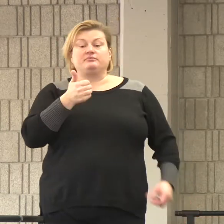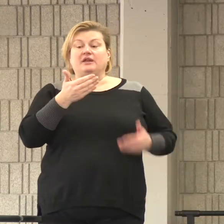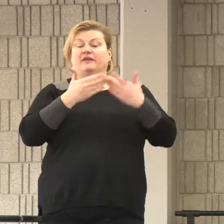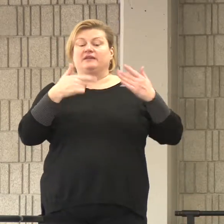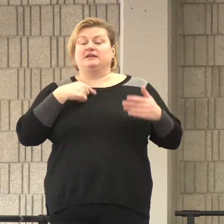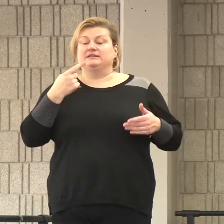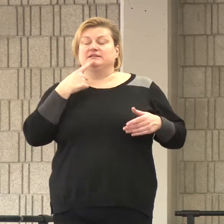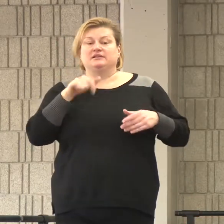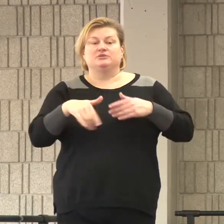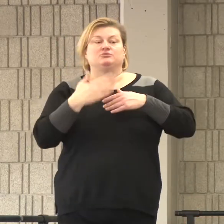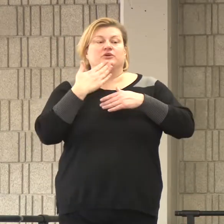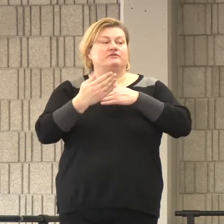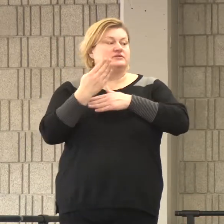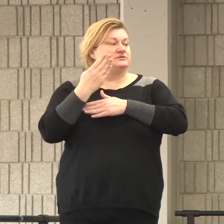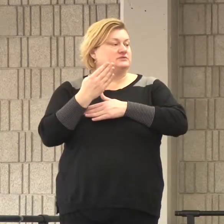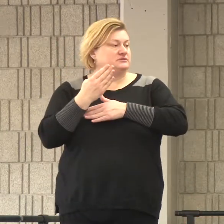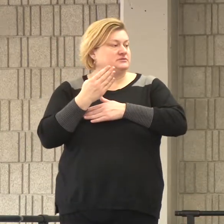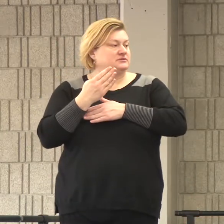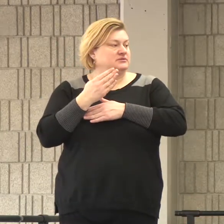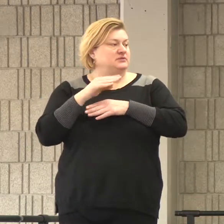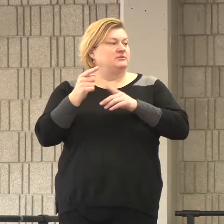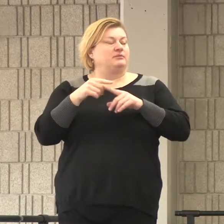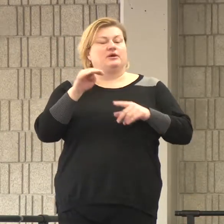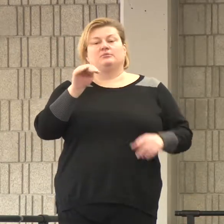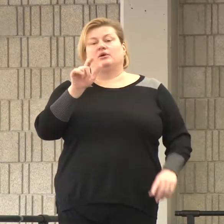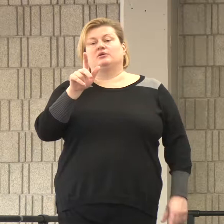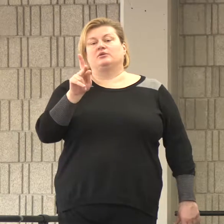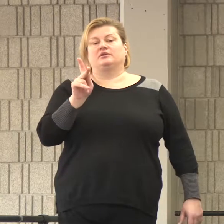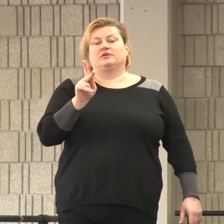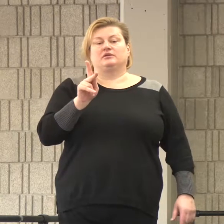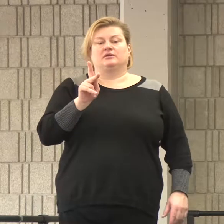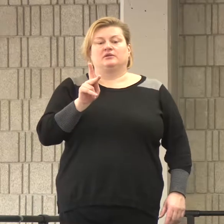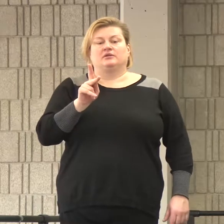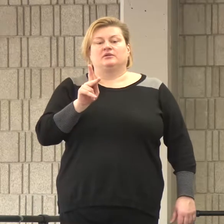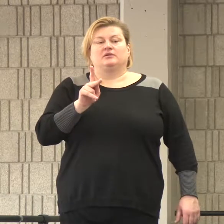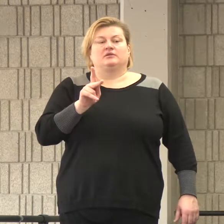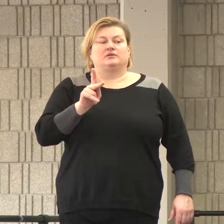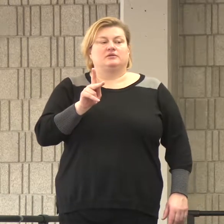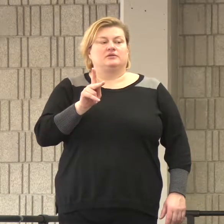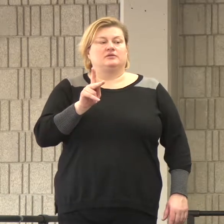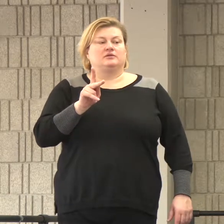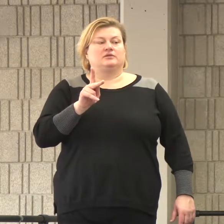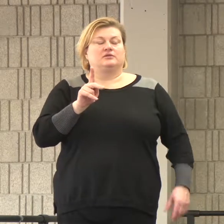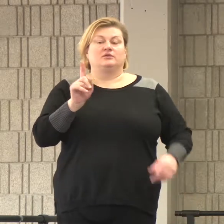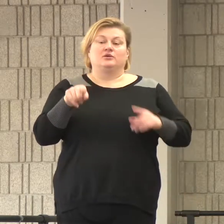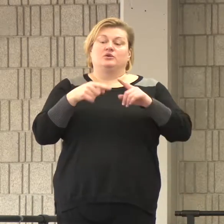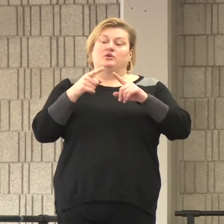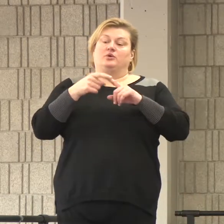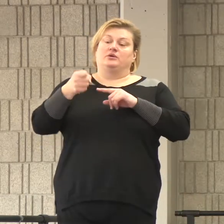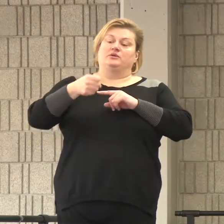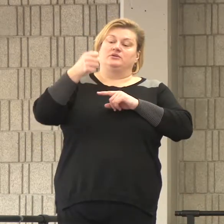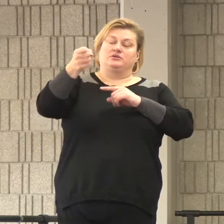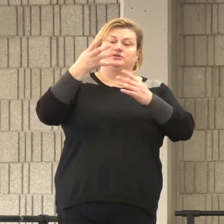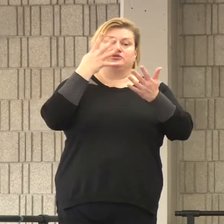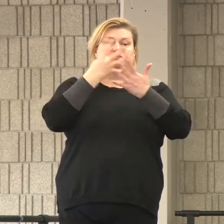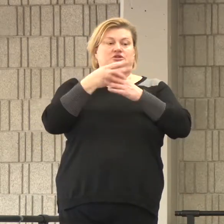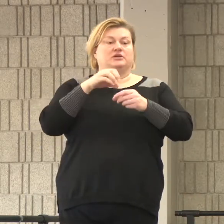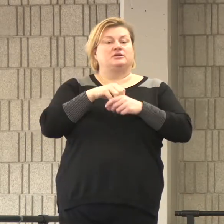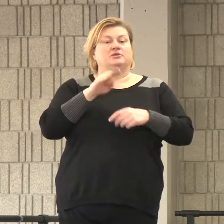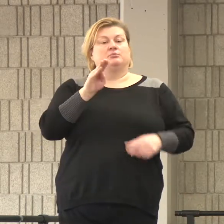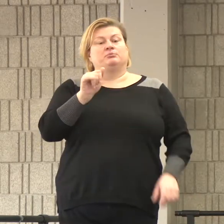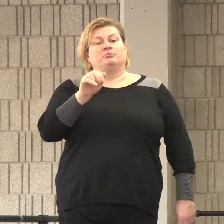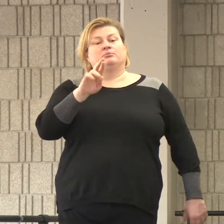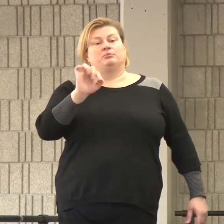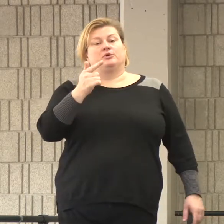breakfast about Dr. King was when he was in jail in Birmingham, and